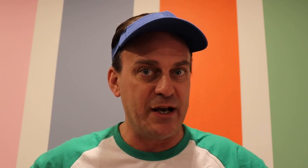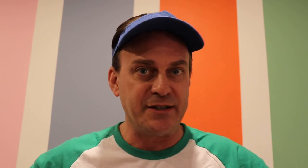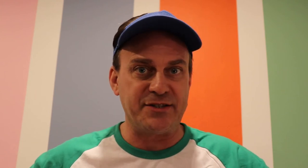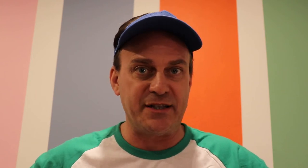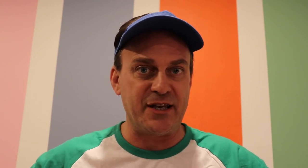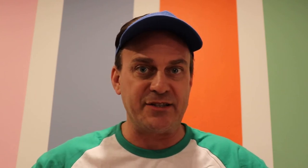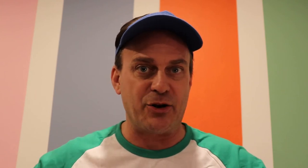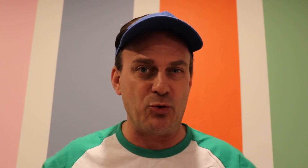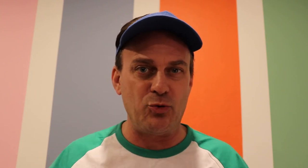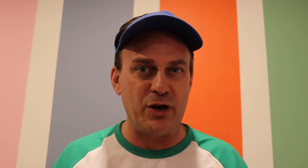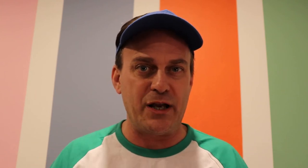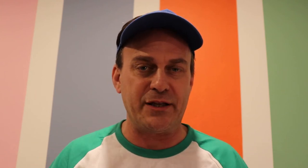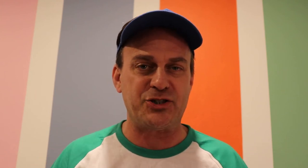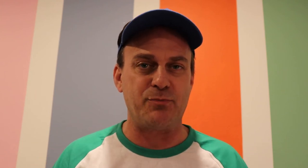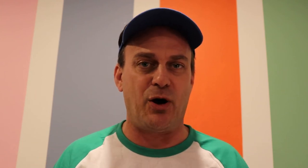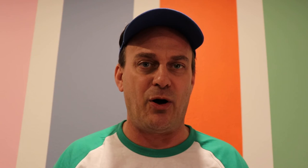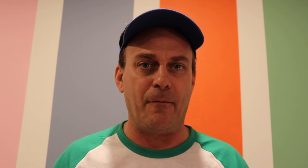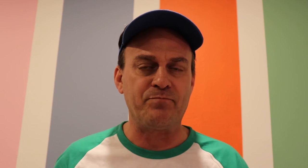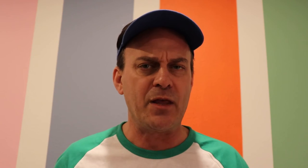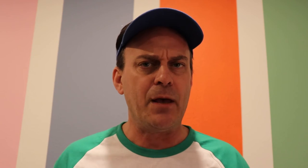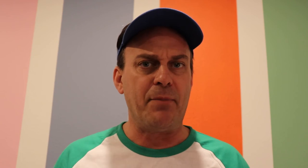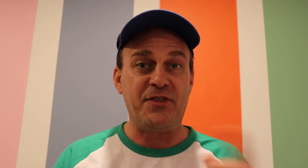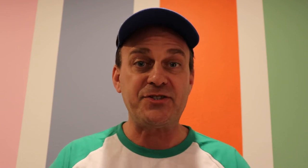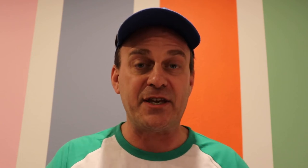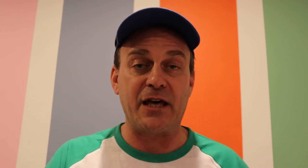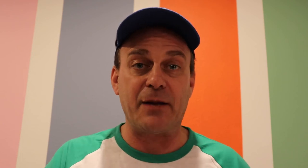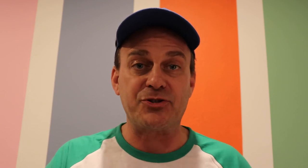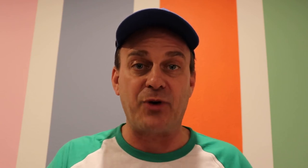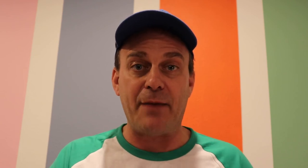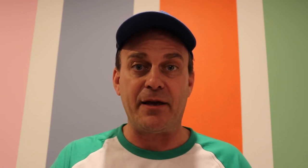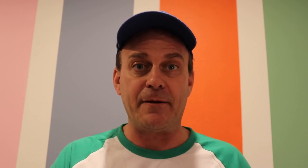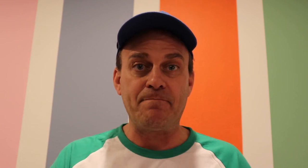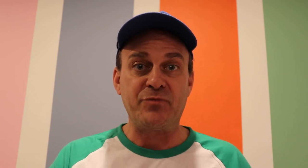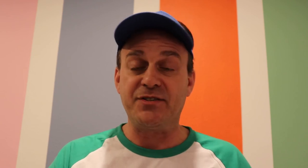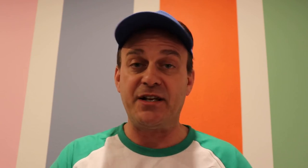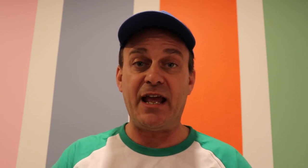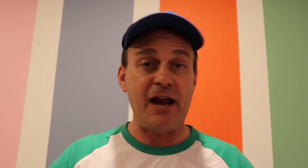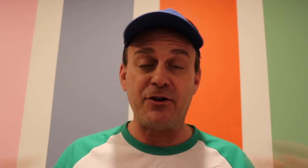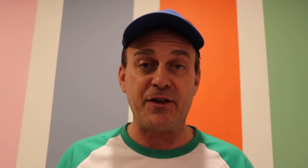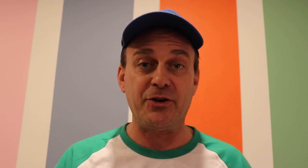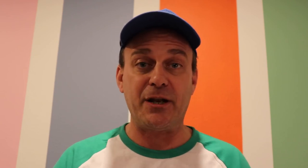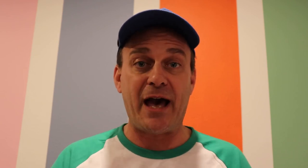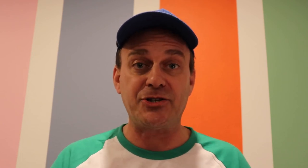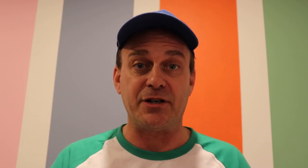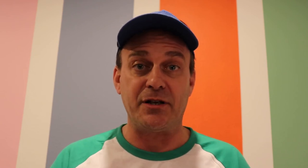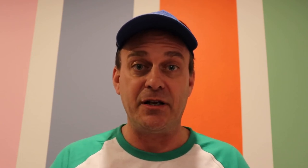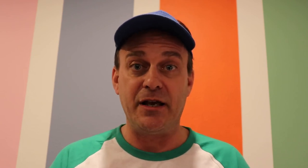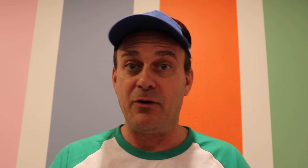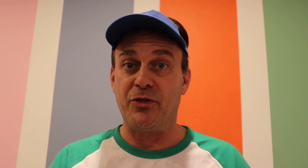to see things that are really small. But this thing that I'm describing is in everything you can imagine, whether